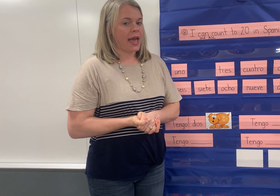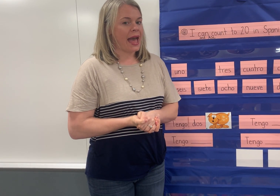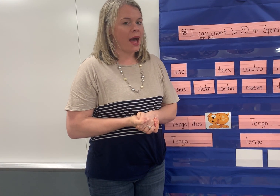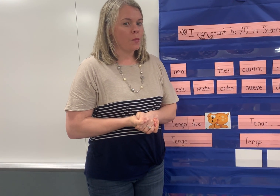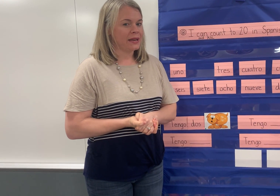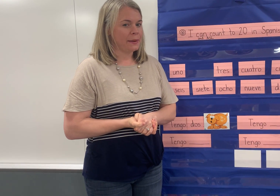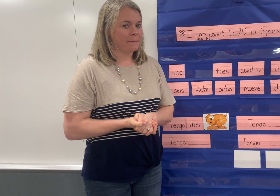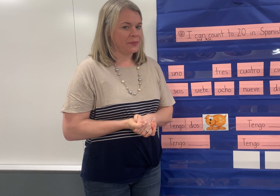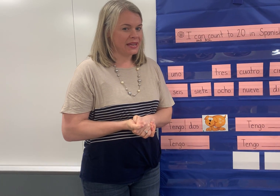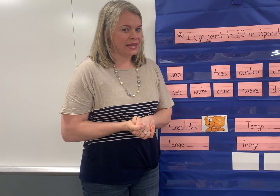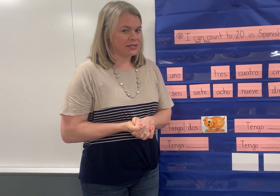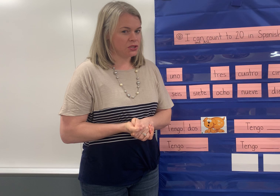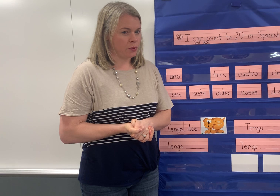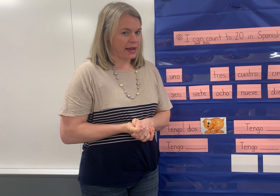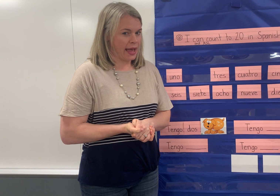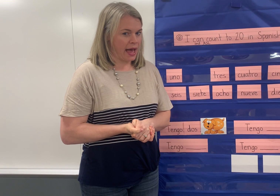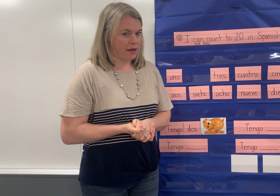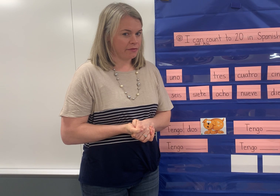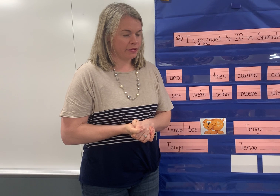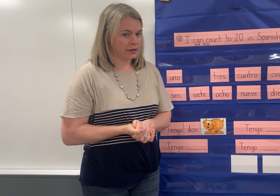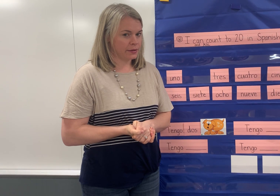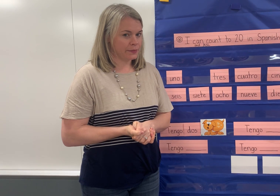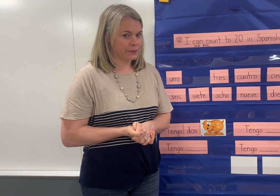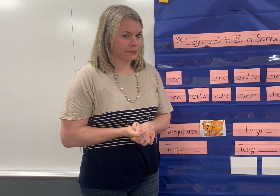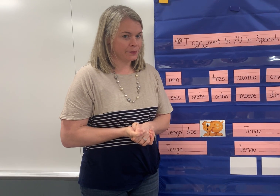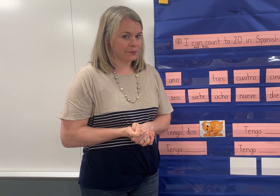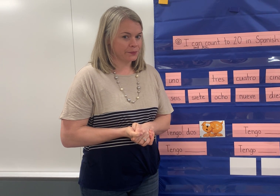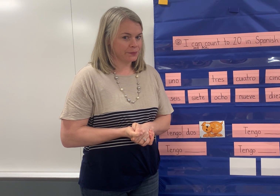How many bees do I have?